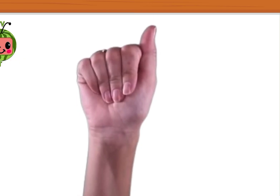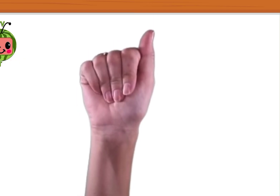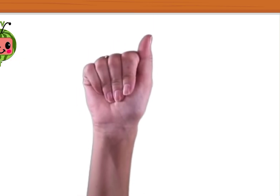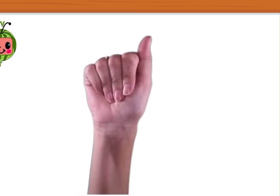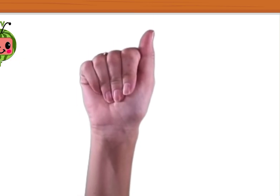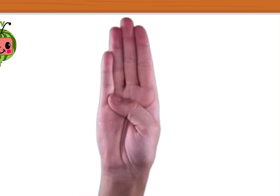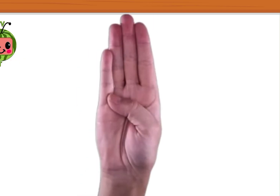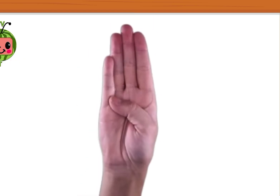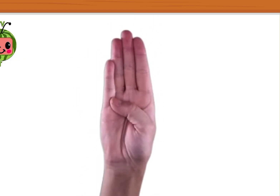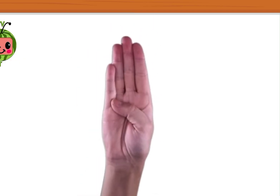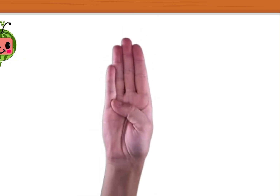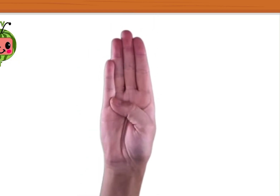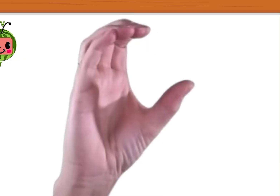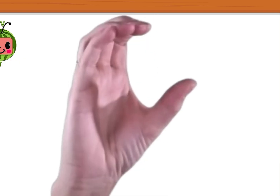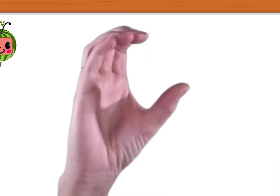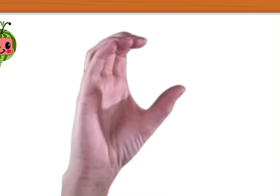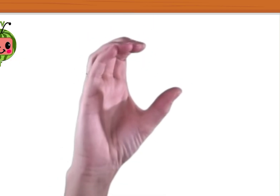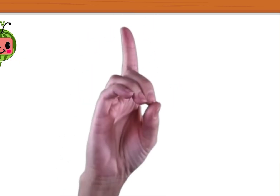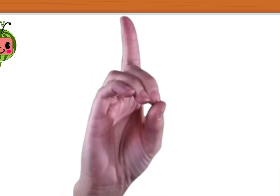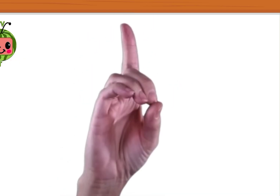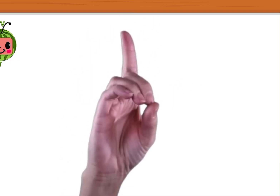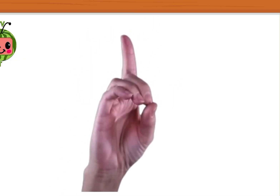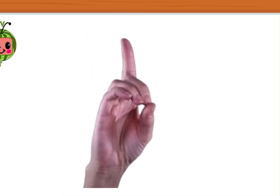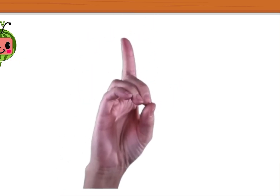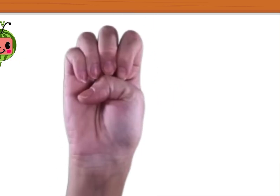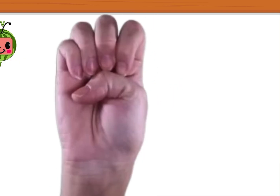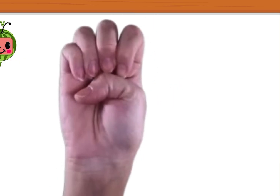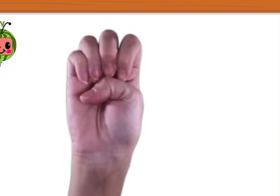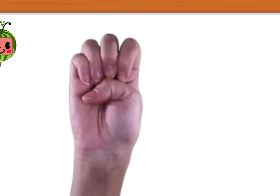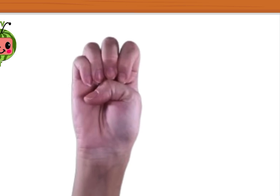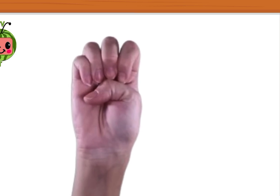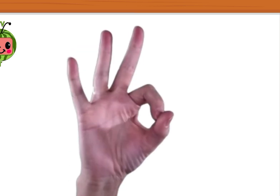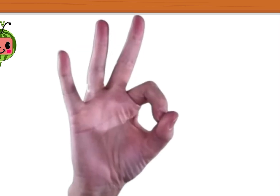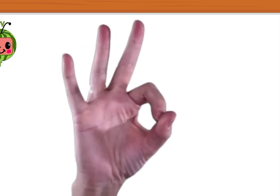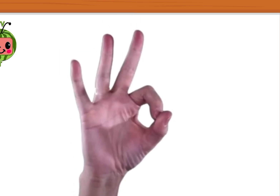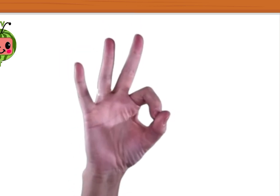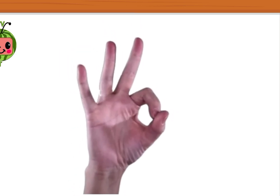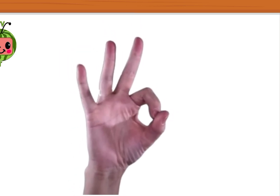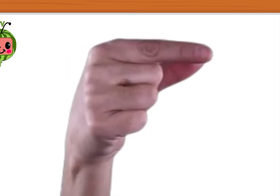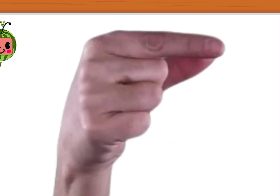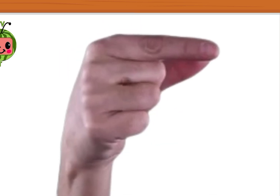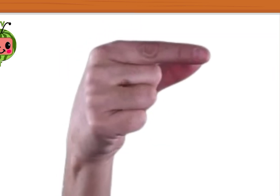A, B, C, D, E, F, G,